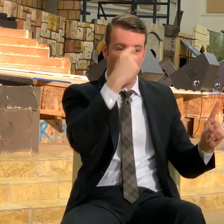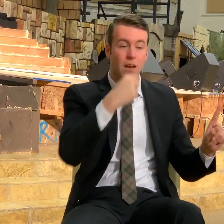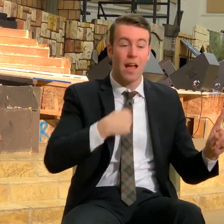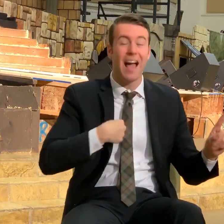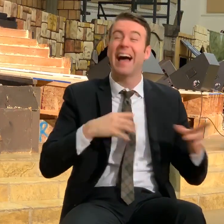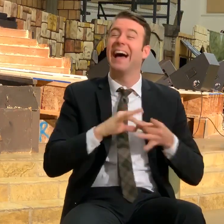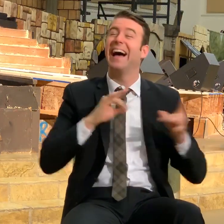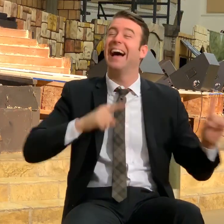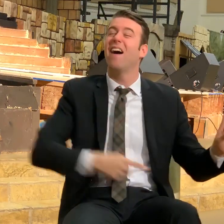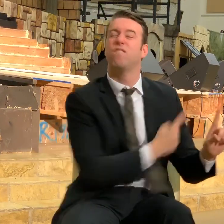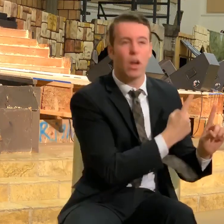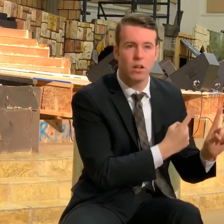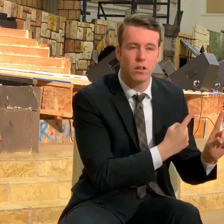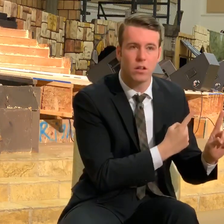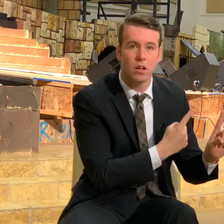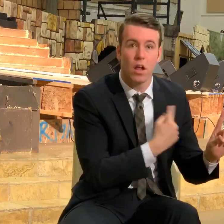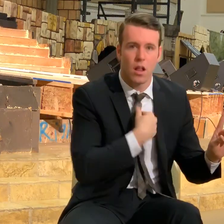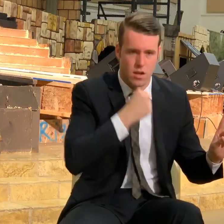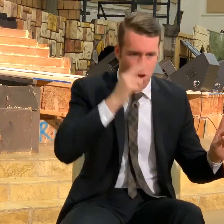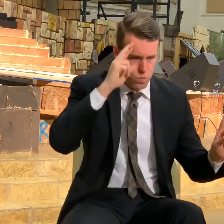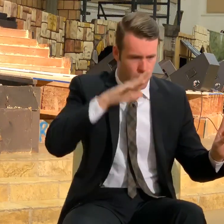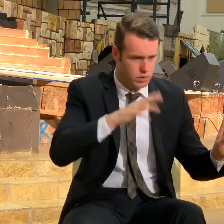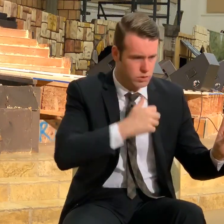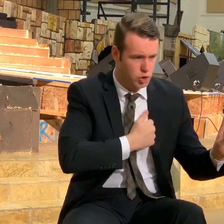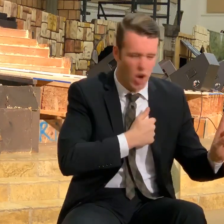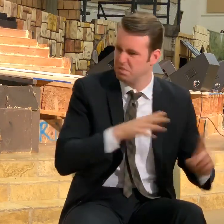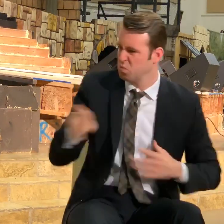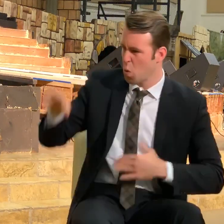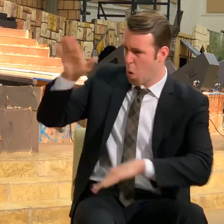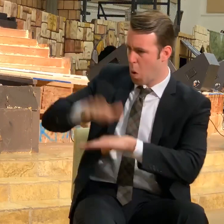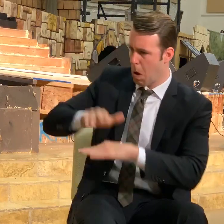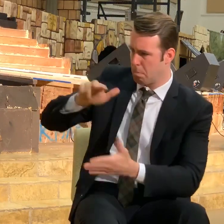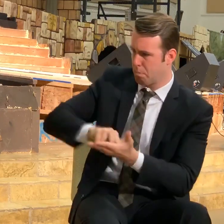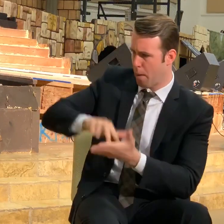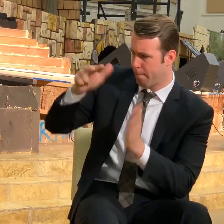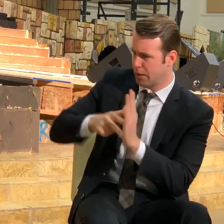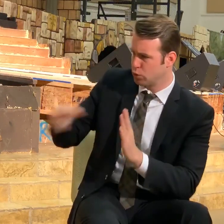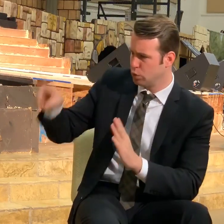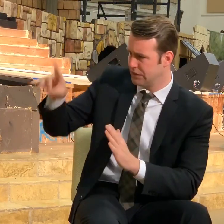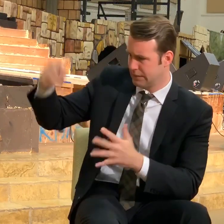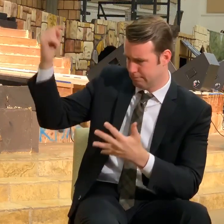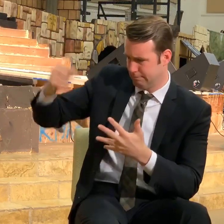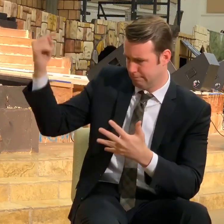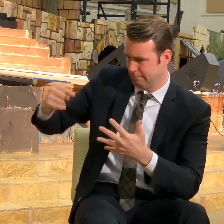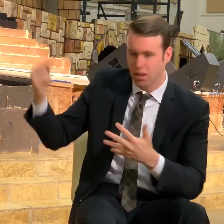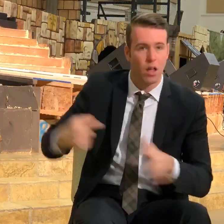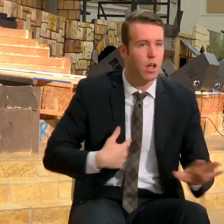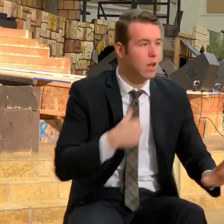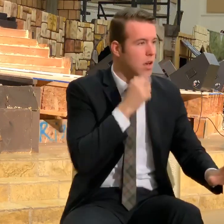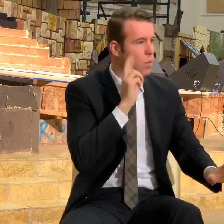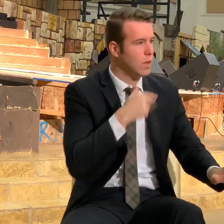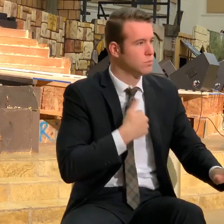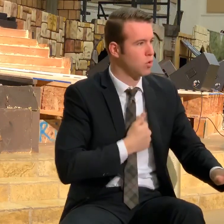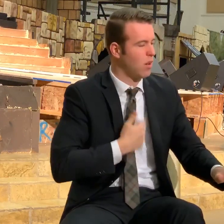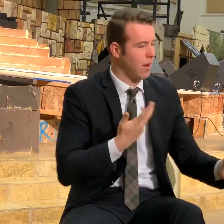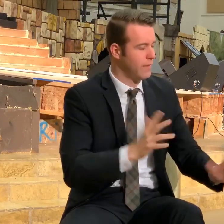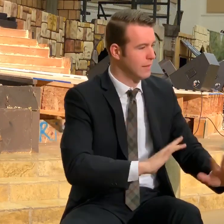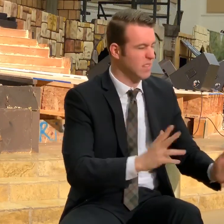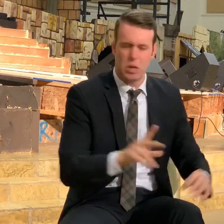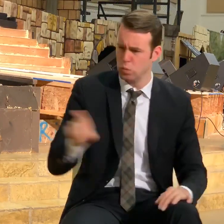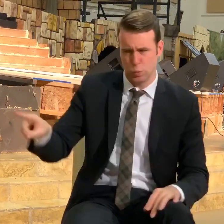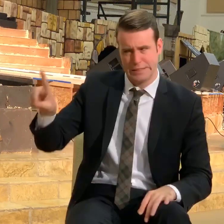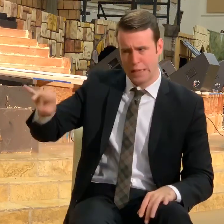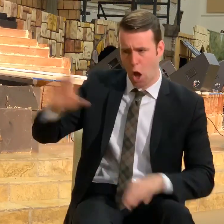purposely hurt them, abused them, or worked against them. And probably 80% of the time, you had